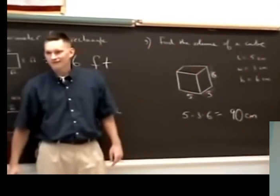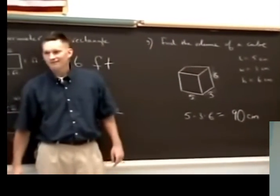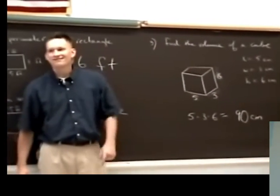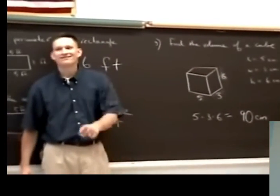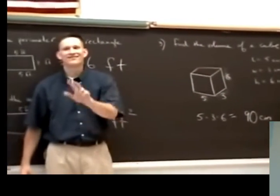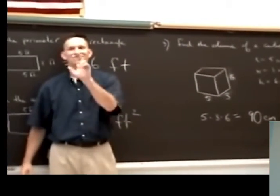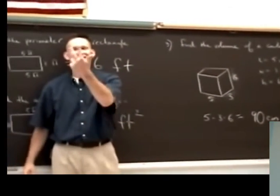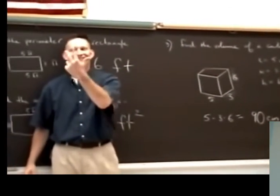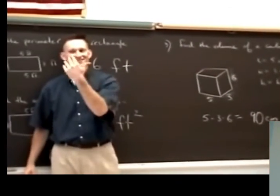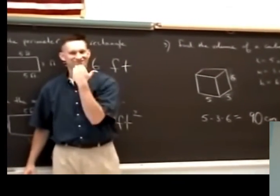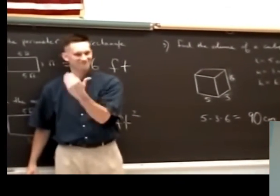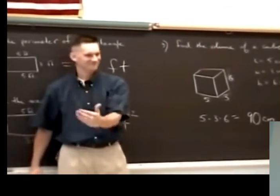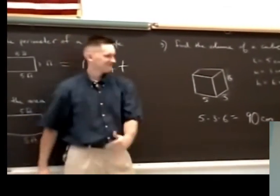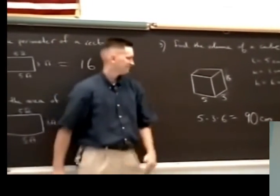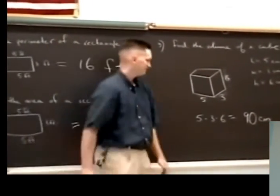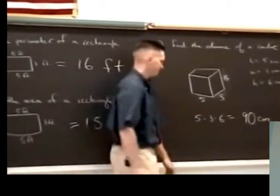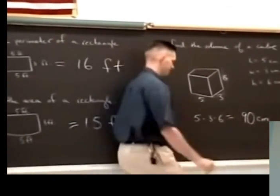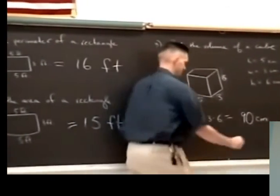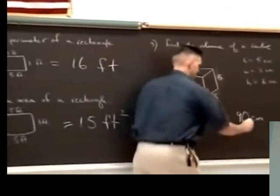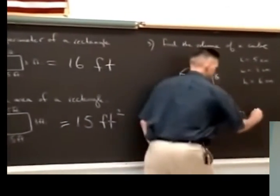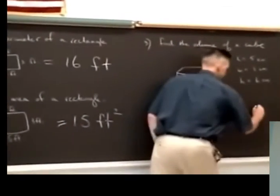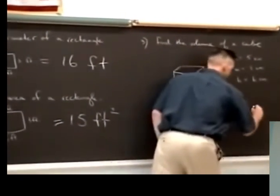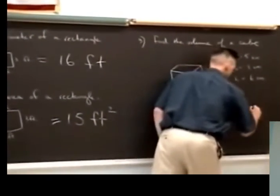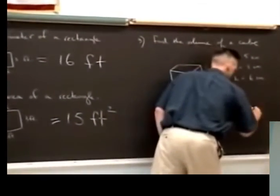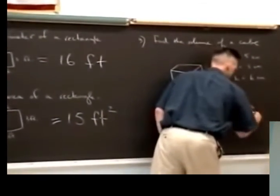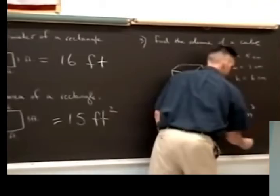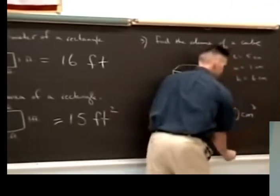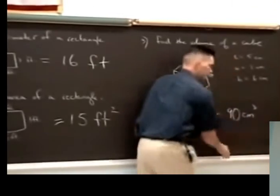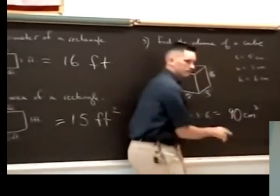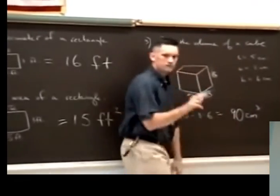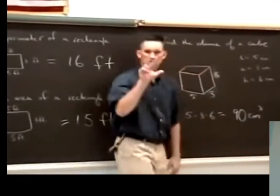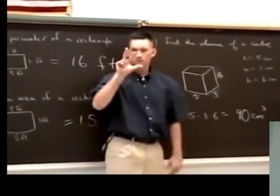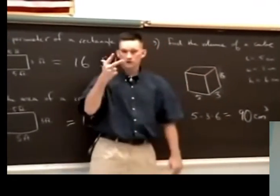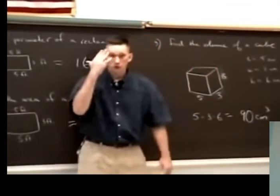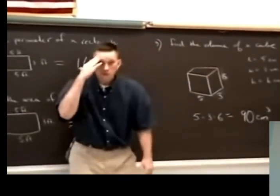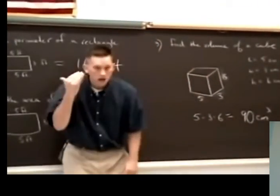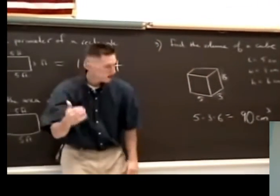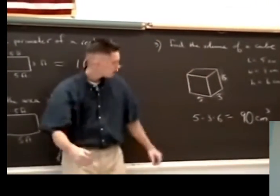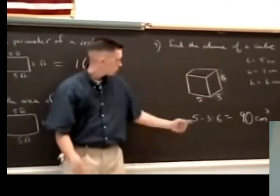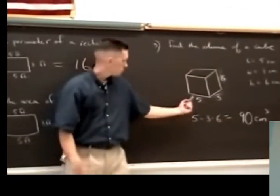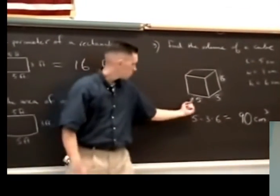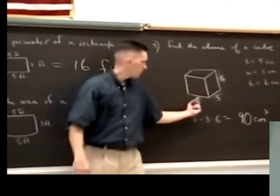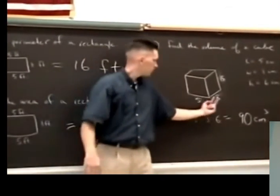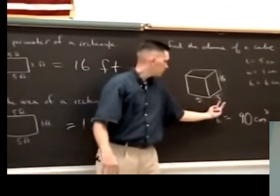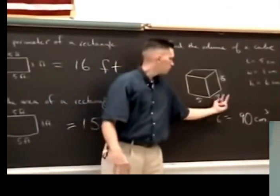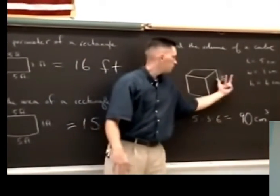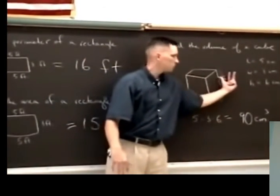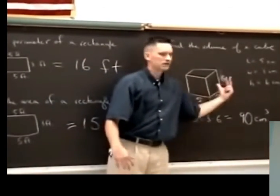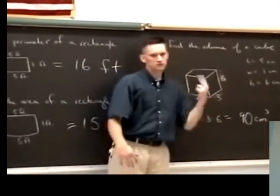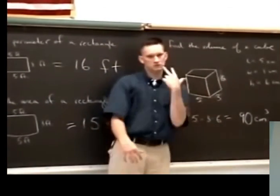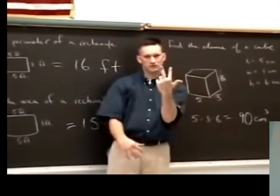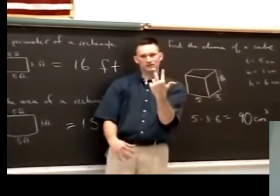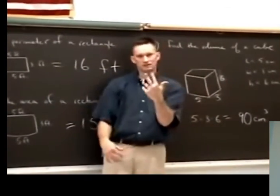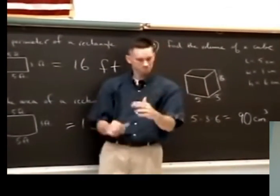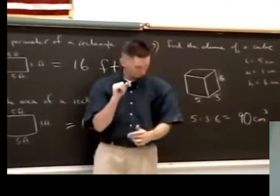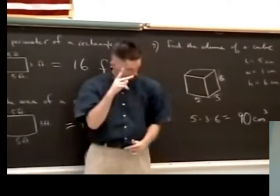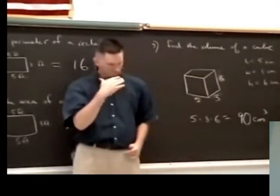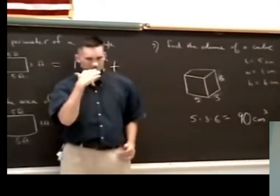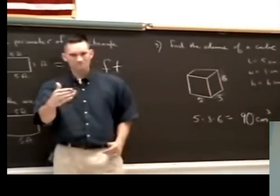And the label on here is 90 cubic centimeters. Don't forget that because we multiply it